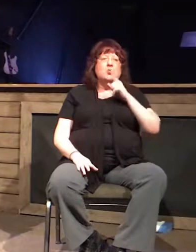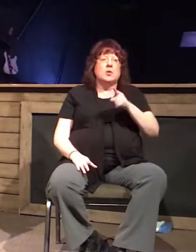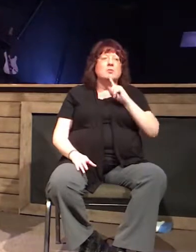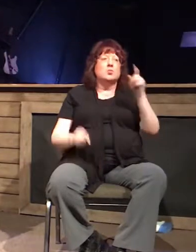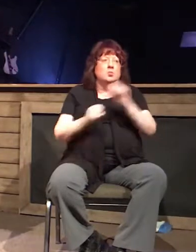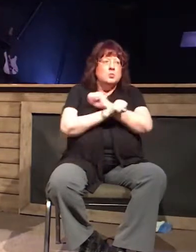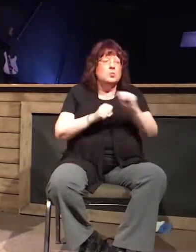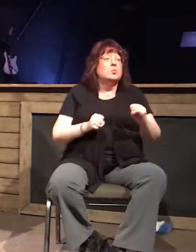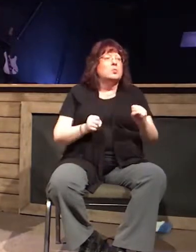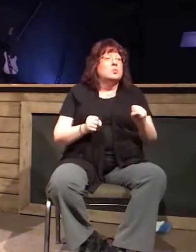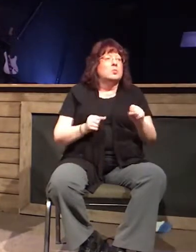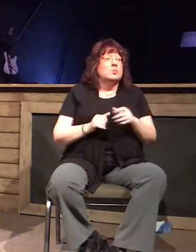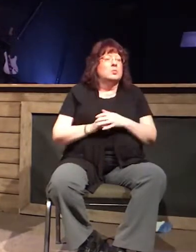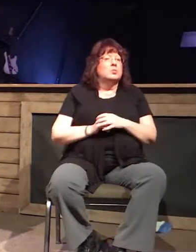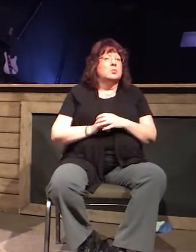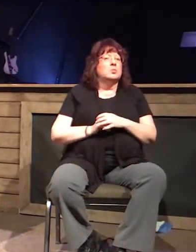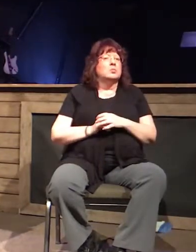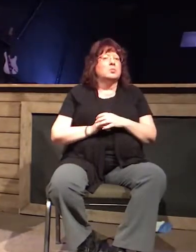real.